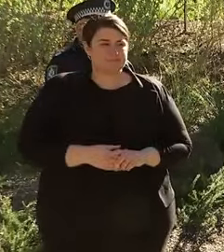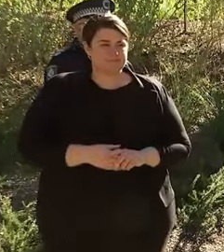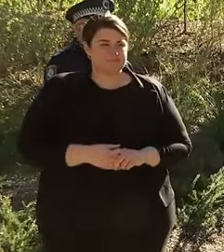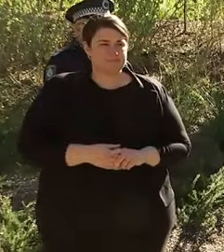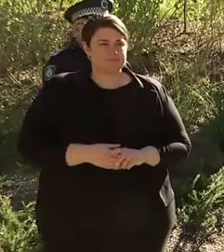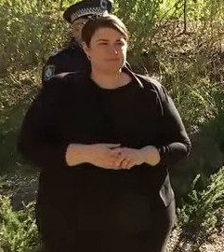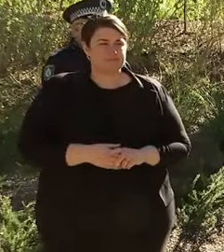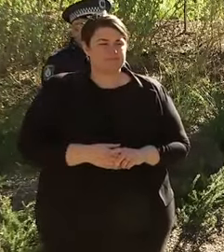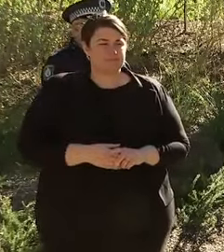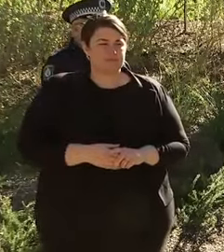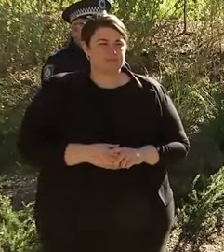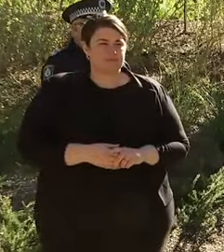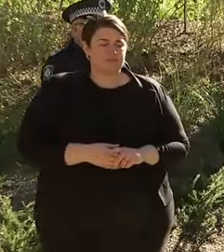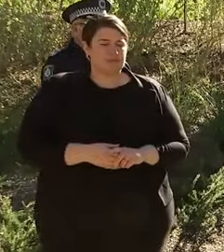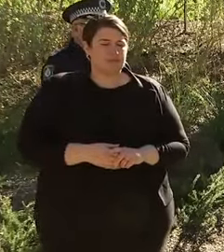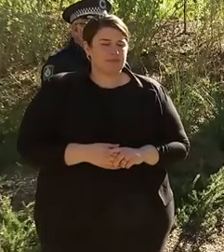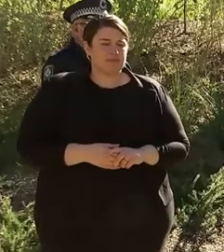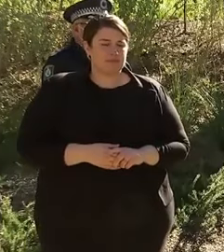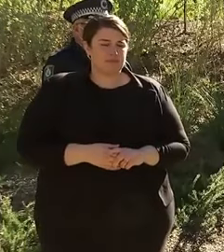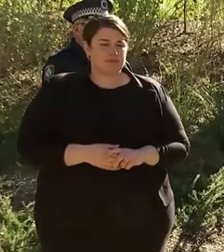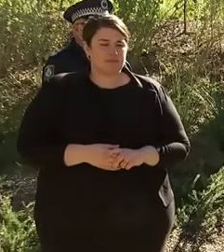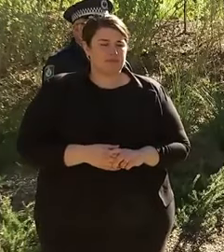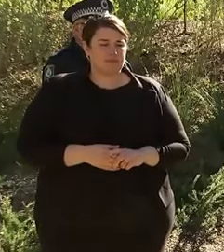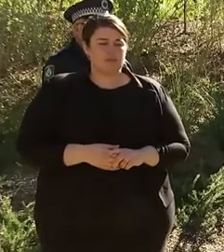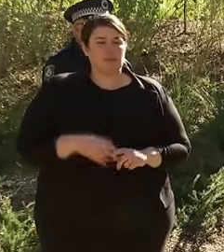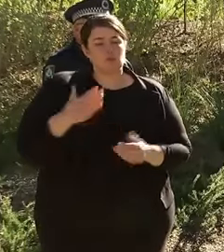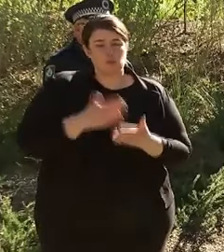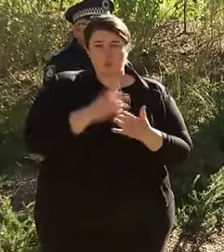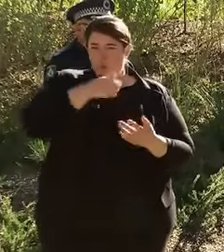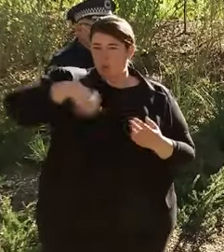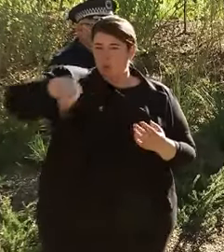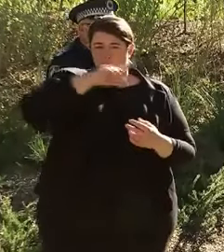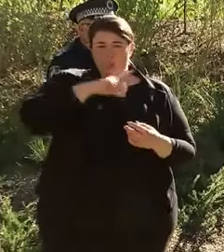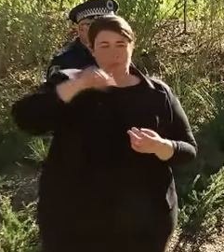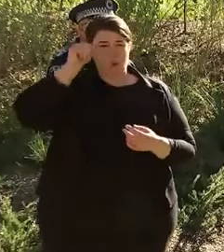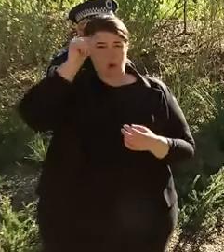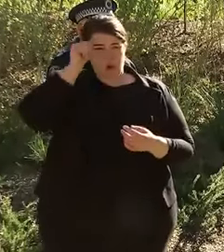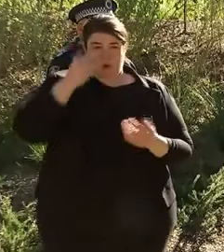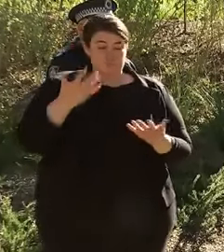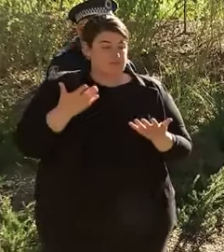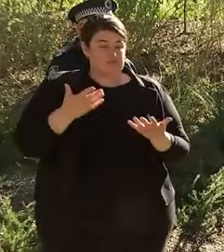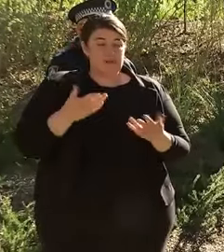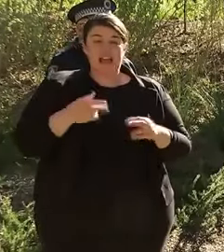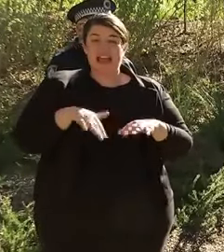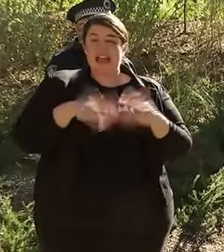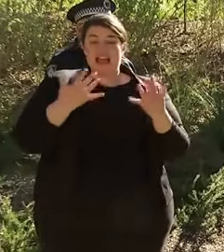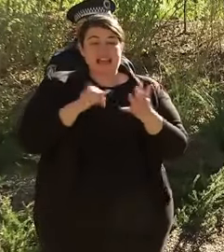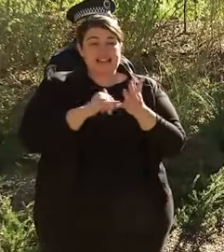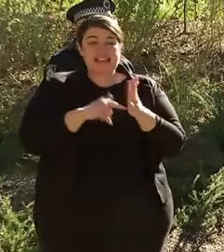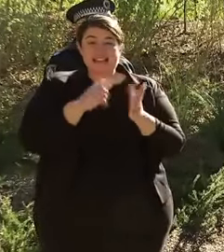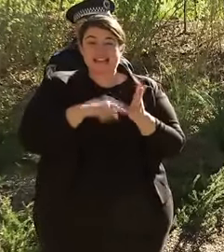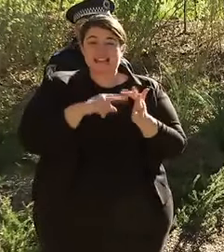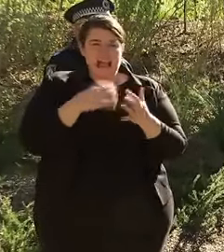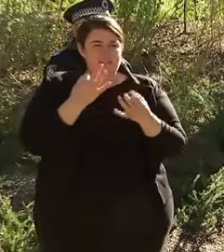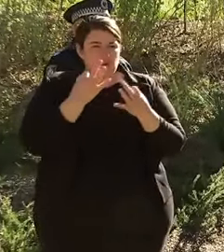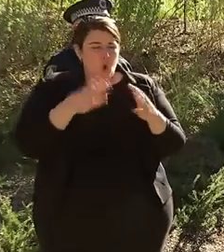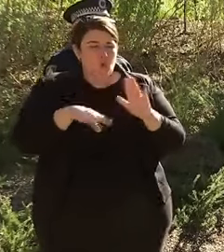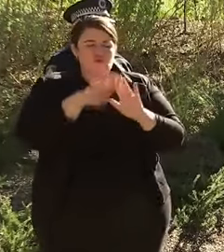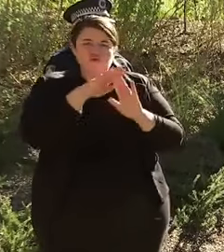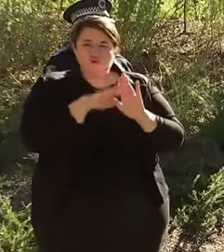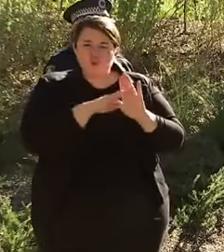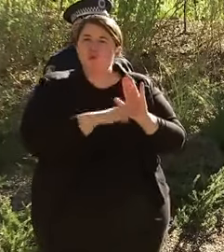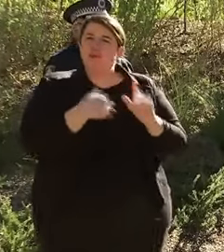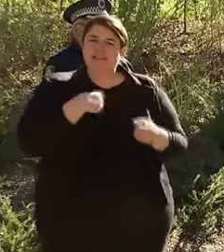protections we've got in place is probably everyone has been aware that right throughout, even if any state had no restrictions, we